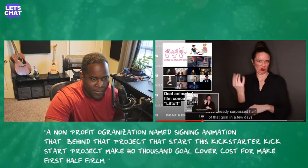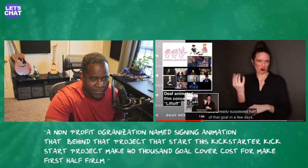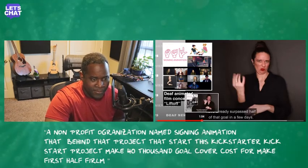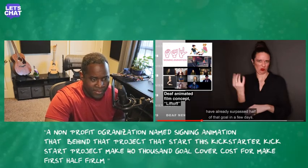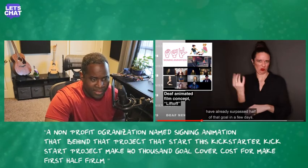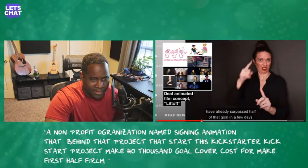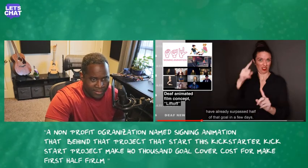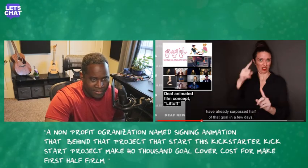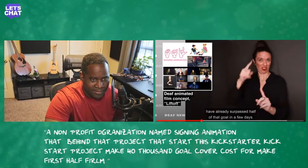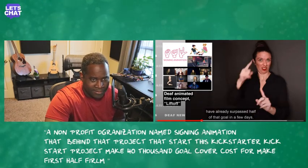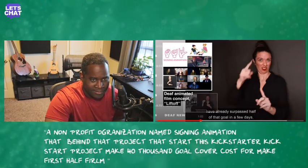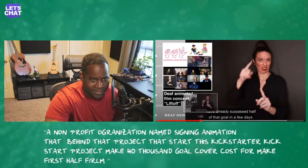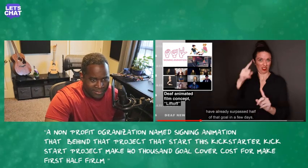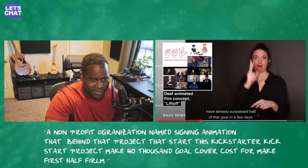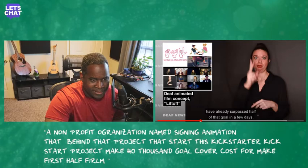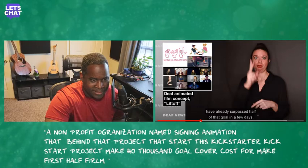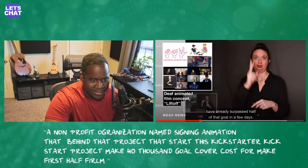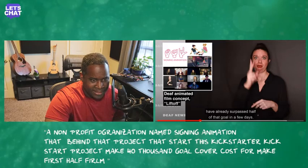so